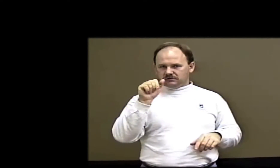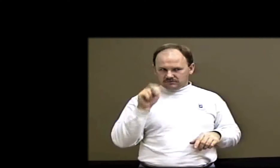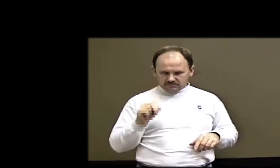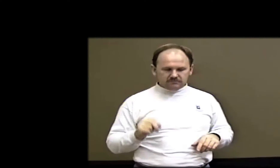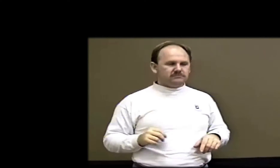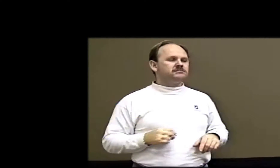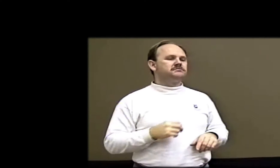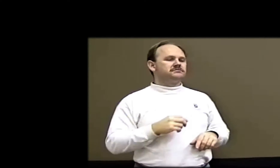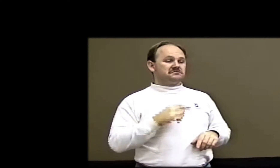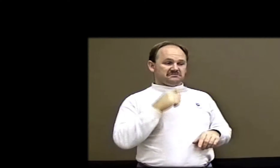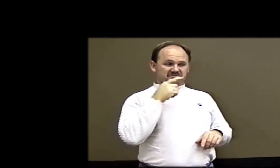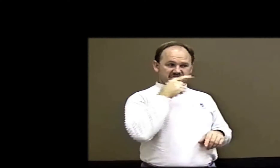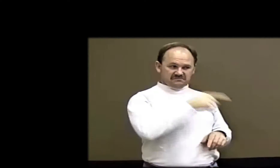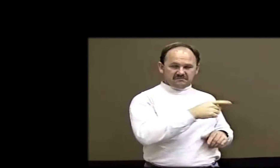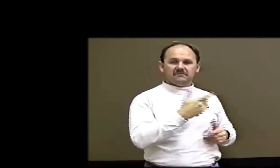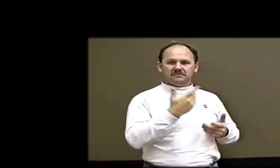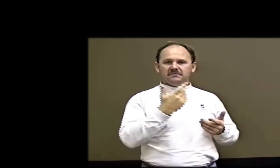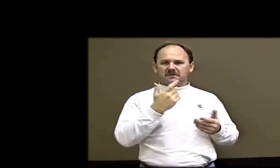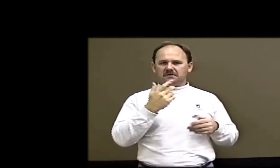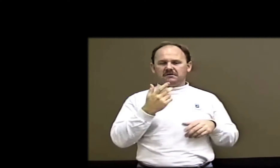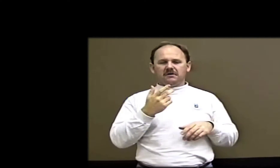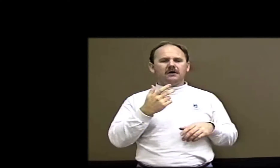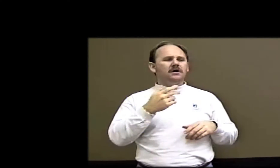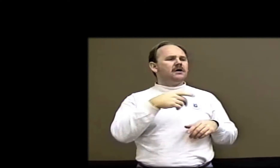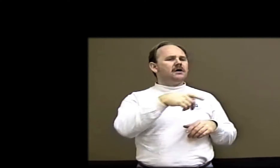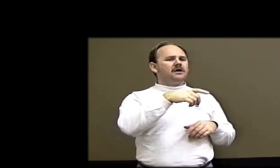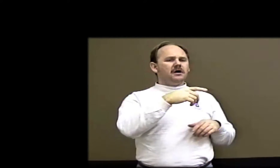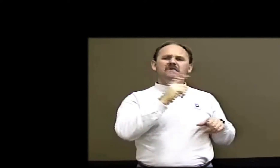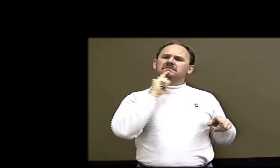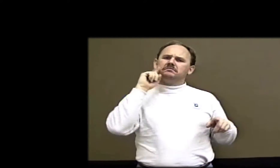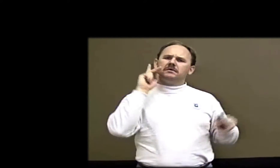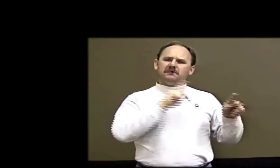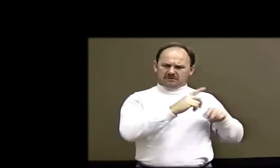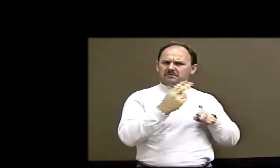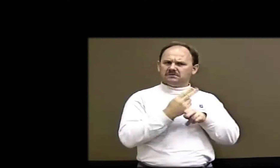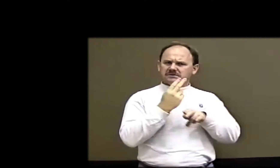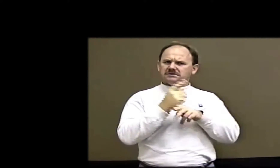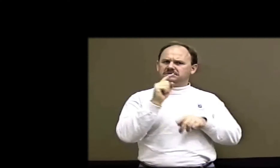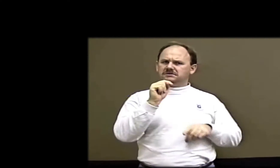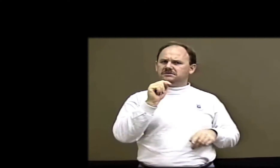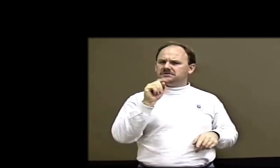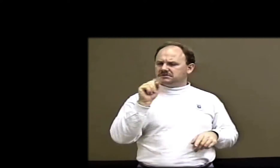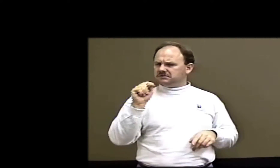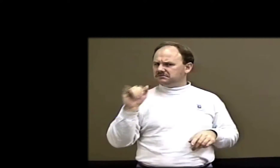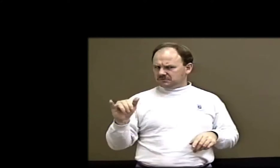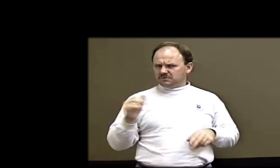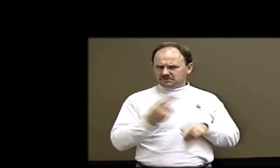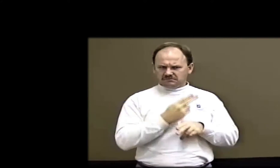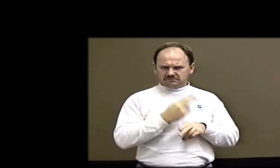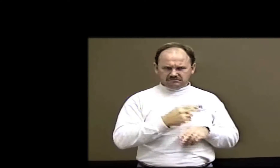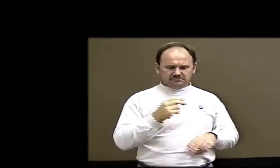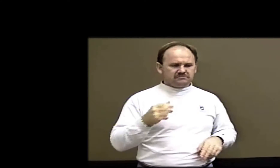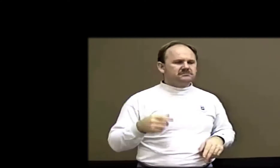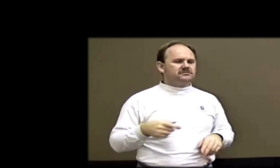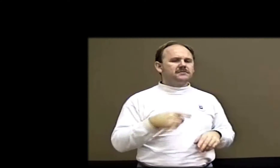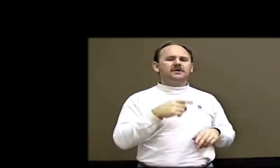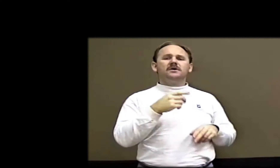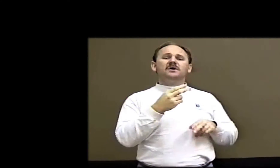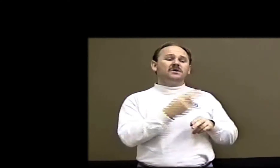Sign Language and TTYs. While using the TTY, I communicate by typing English, and my